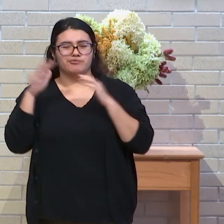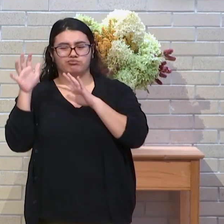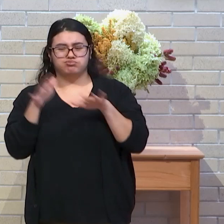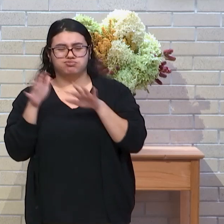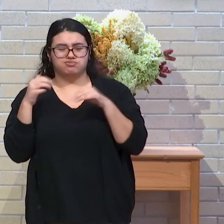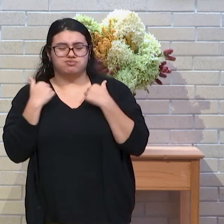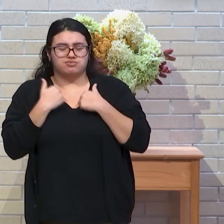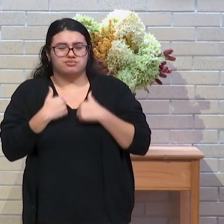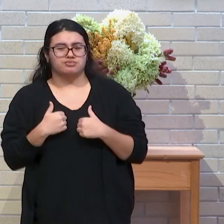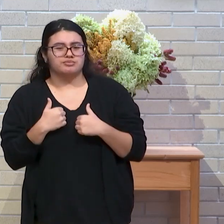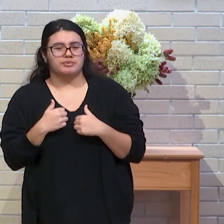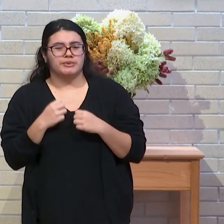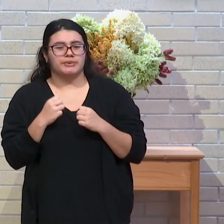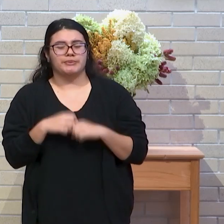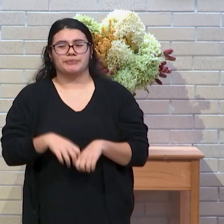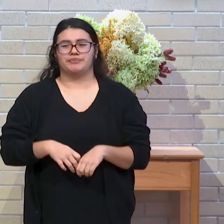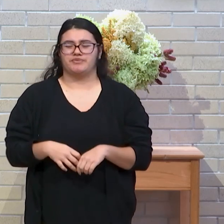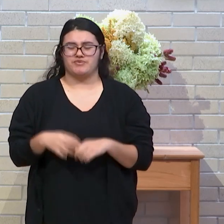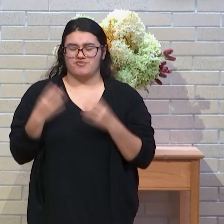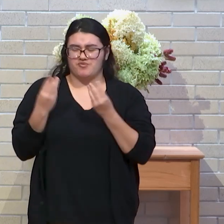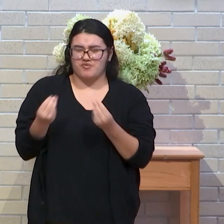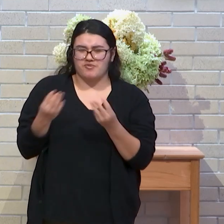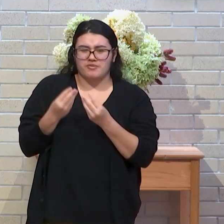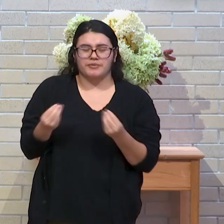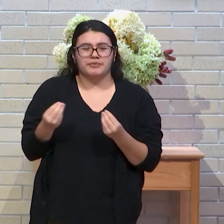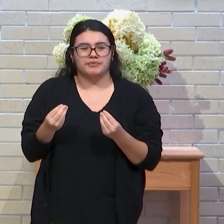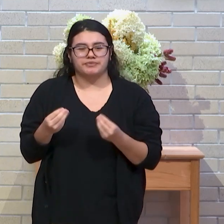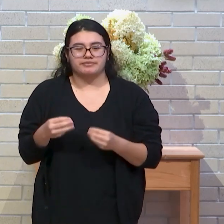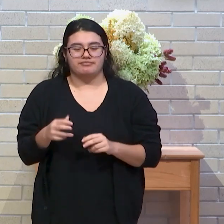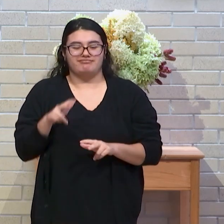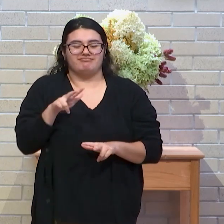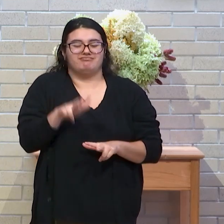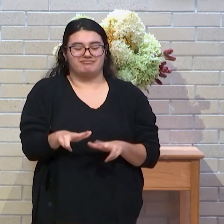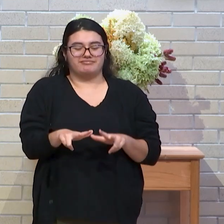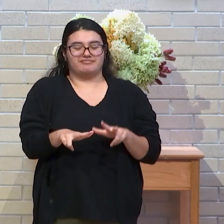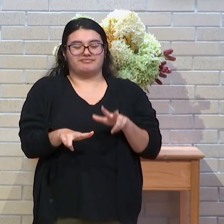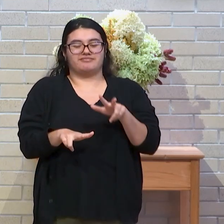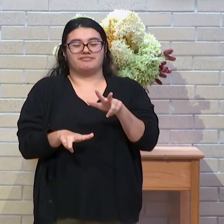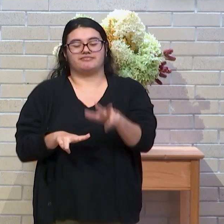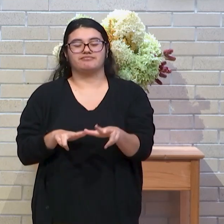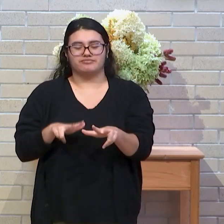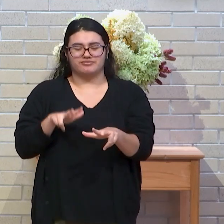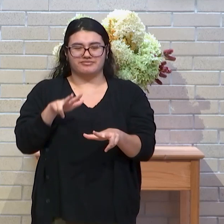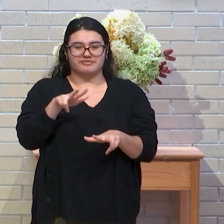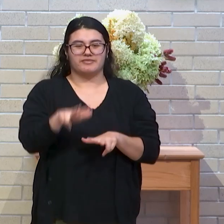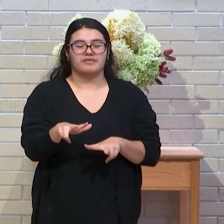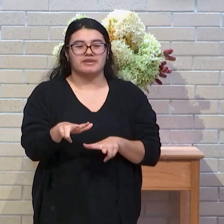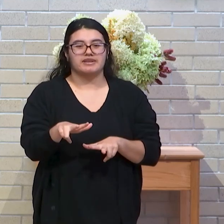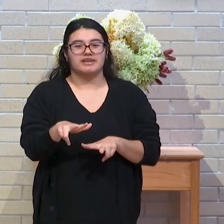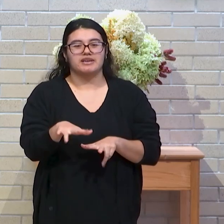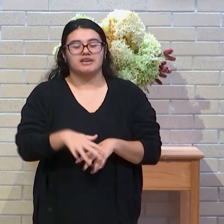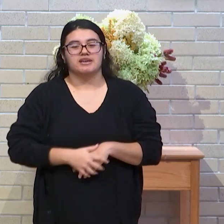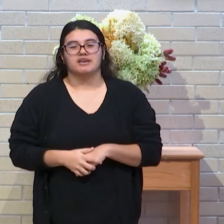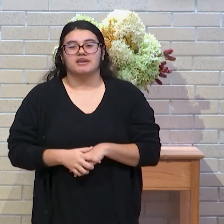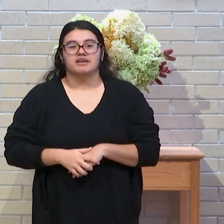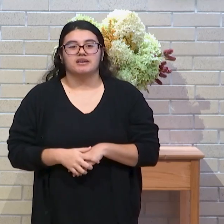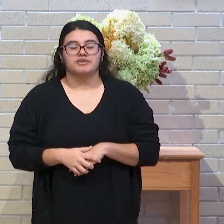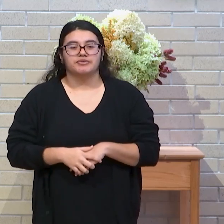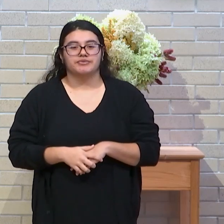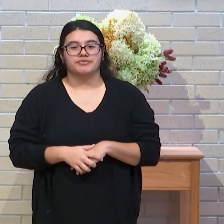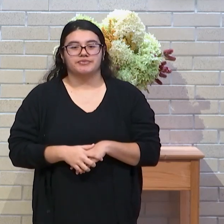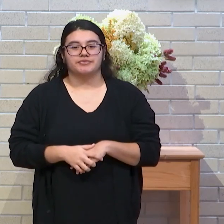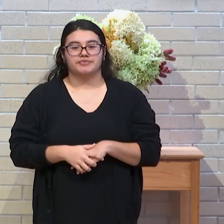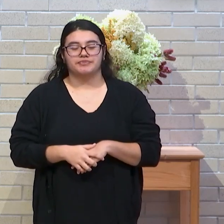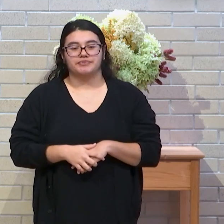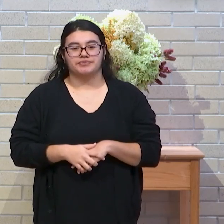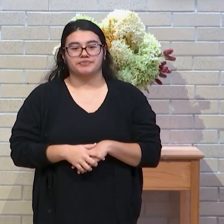rain, and I felt like a nomad, trekking through the Arctic tundra on my quest to find shelter and food. I relished the